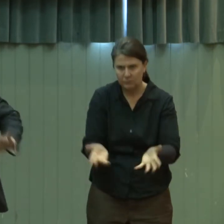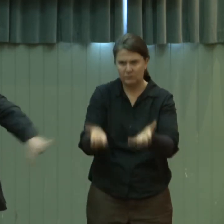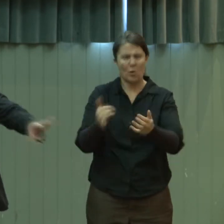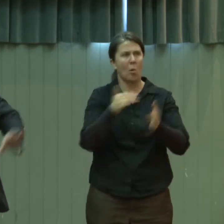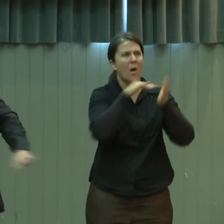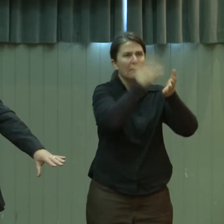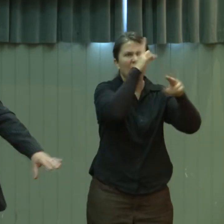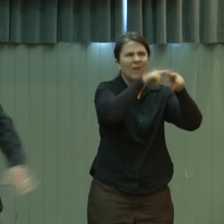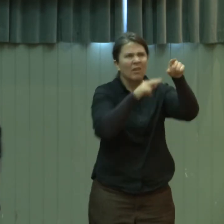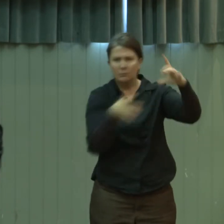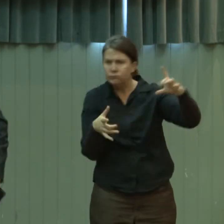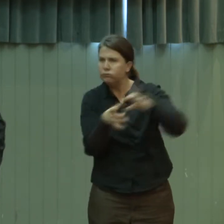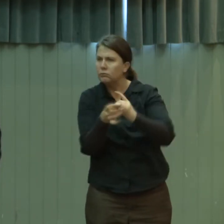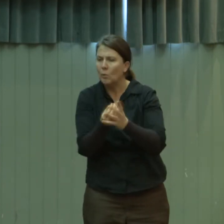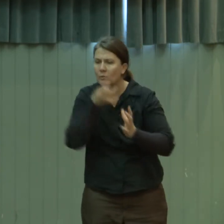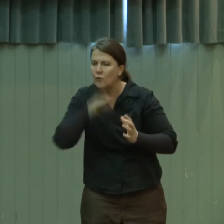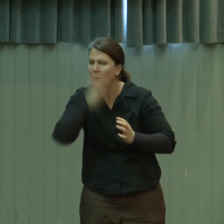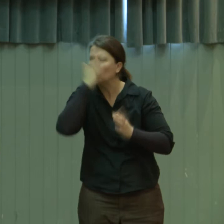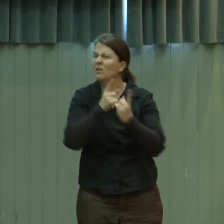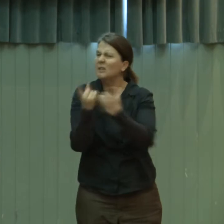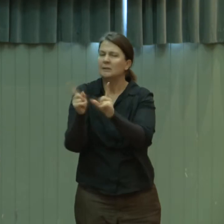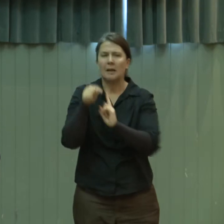better links with the primary school and those kinds of things.